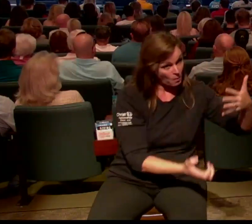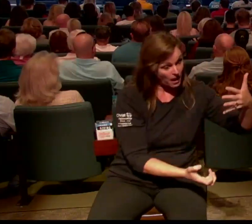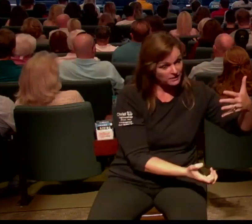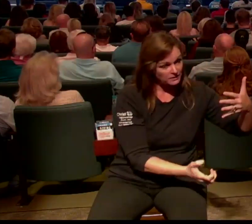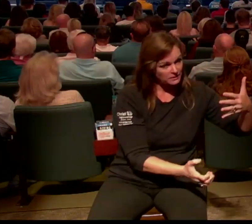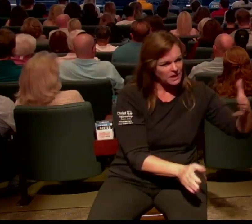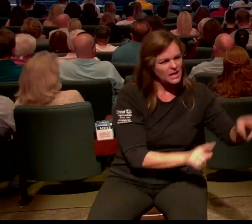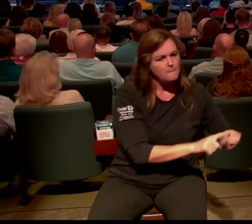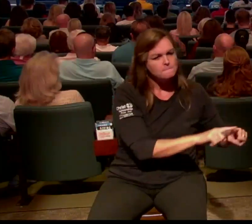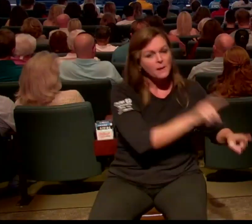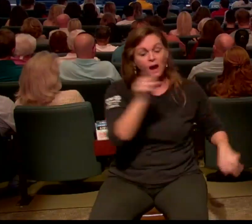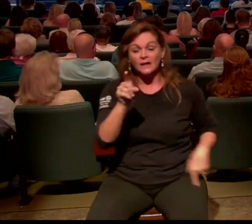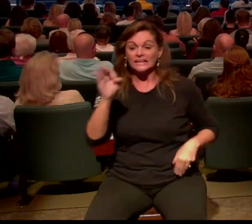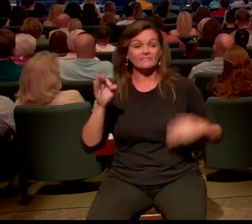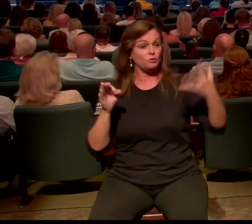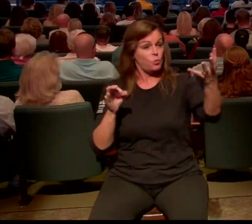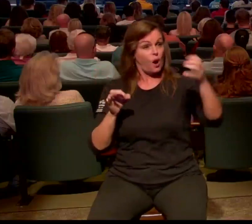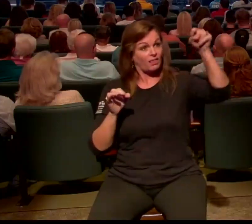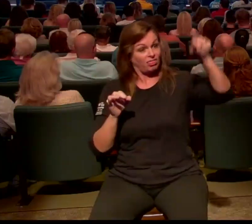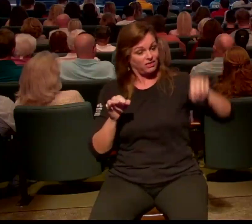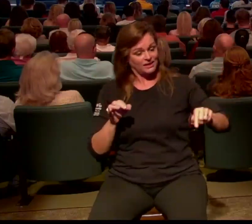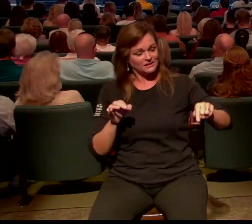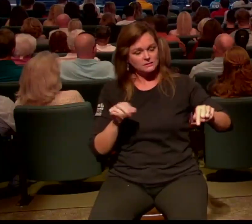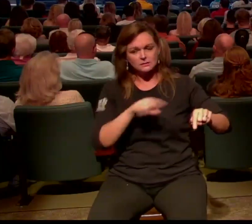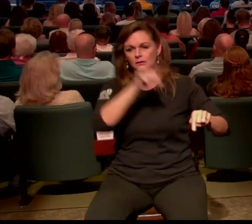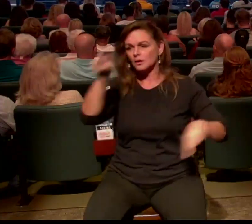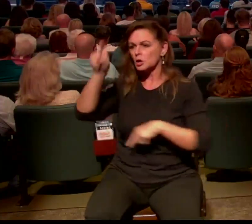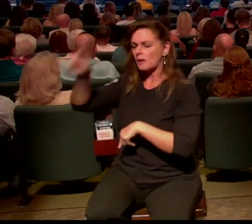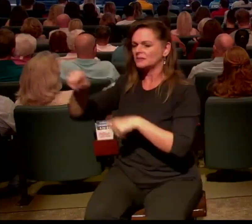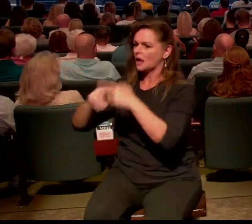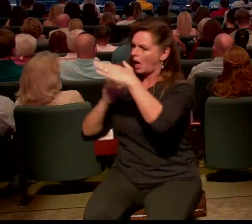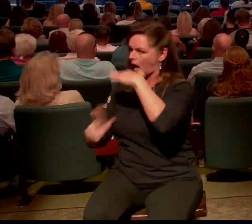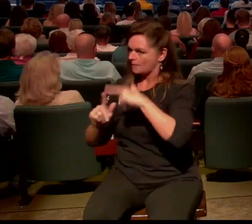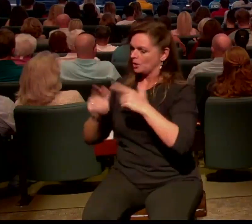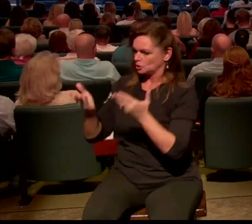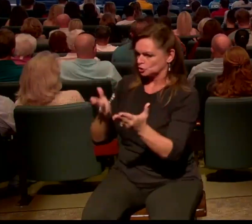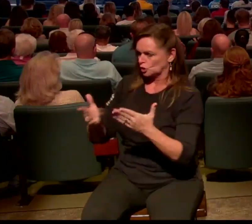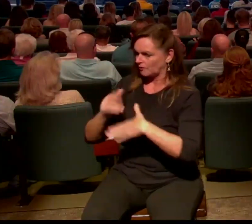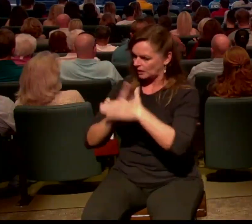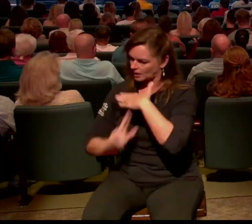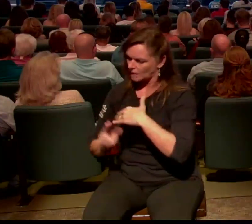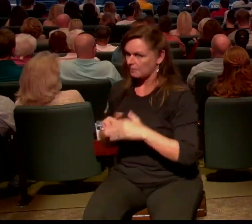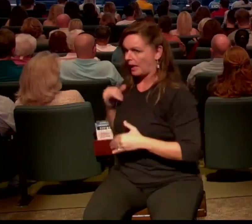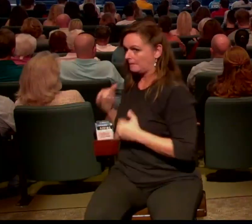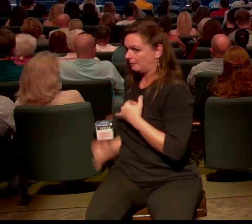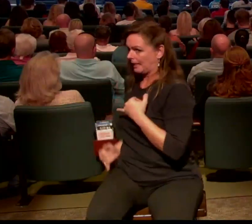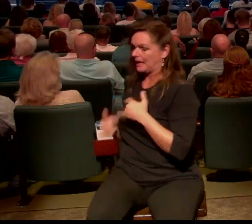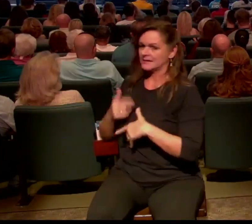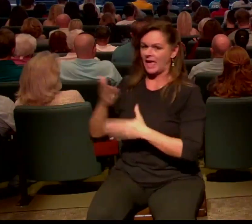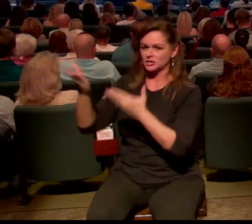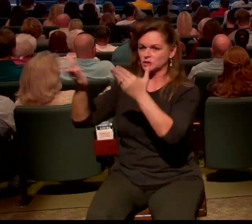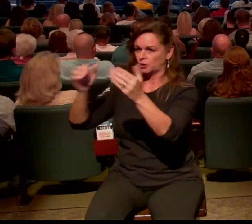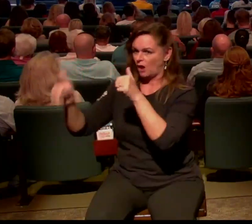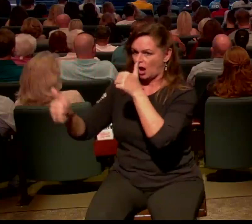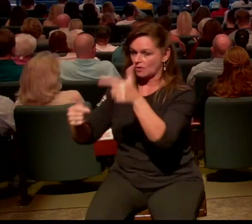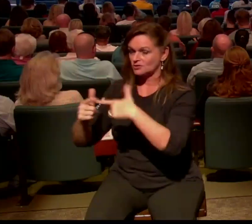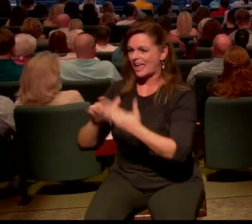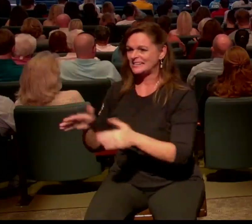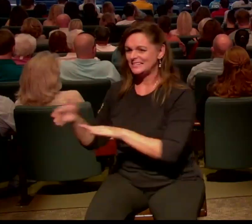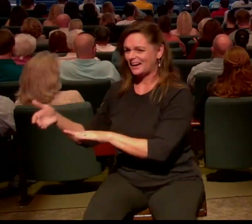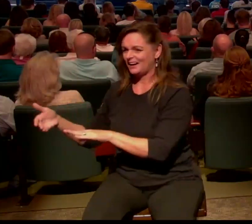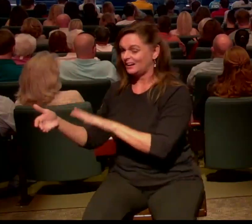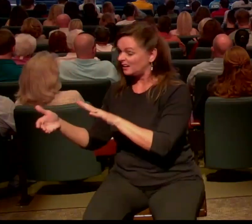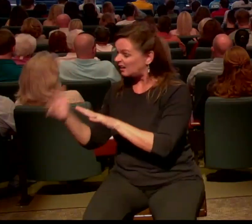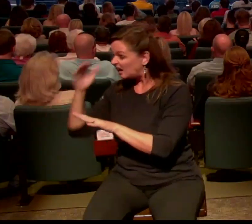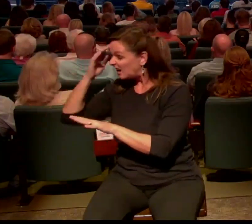But a lot of times I'm not into losing my life, humbling myself, being a servant, being last, serving, and dying.